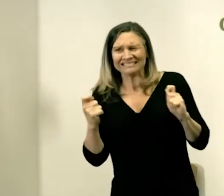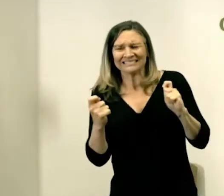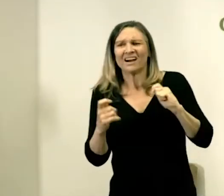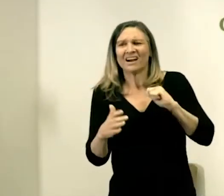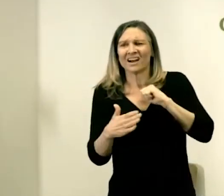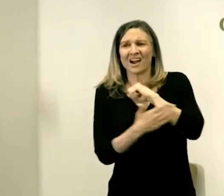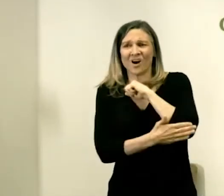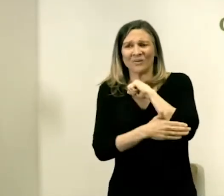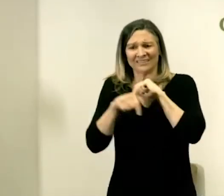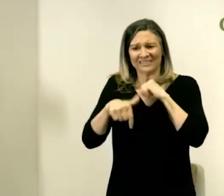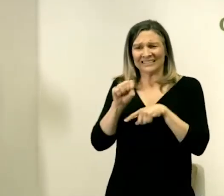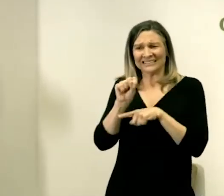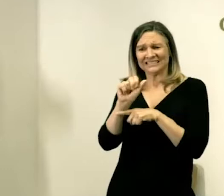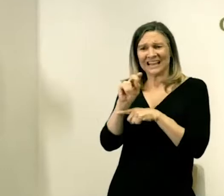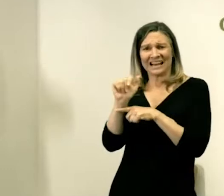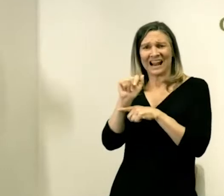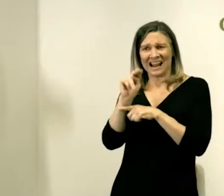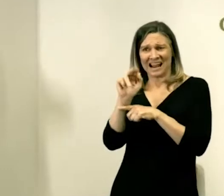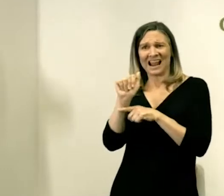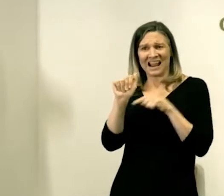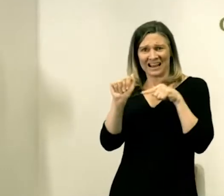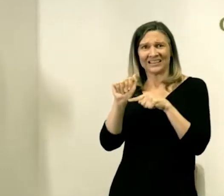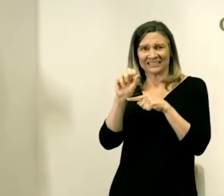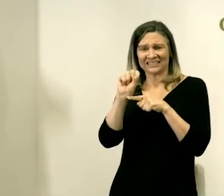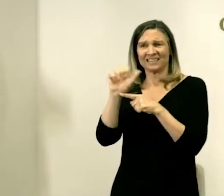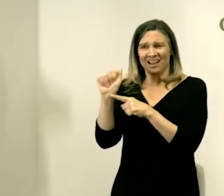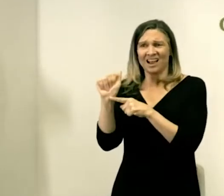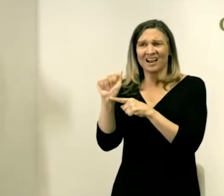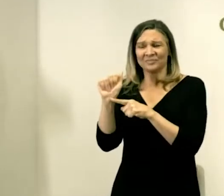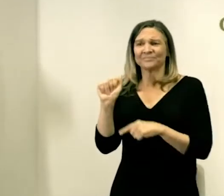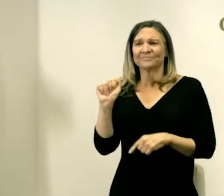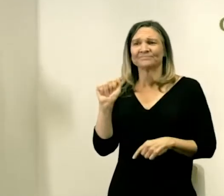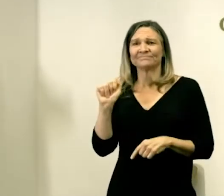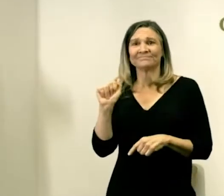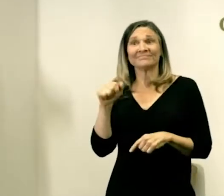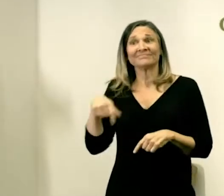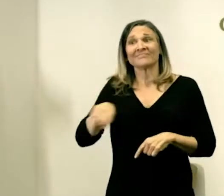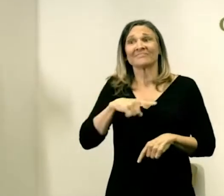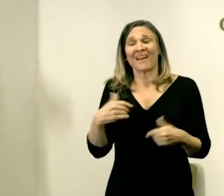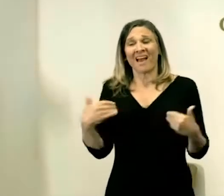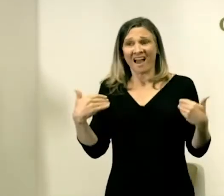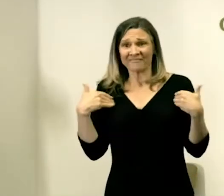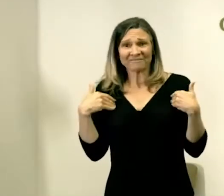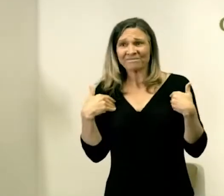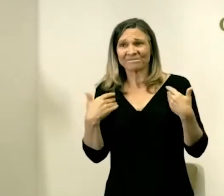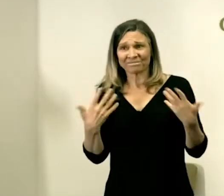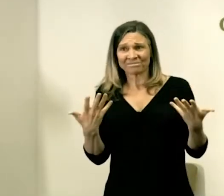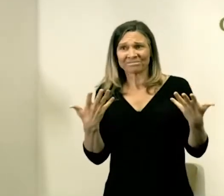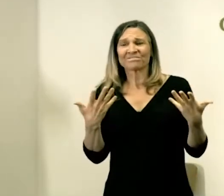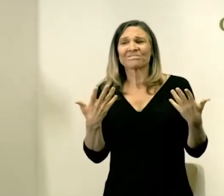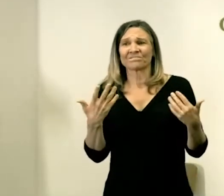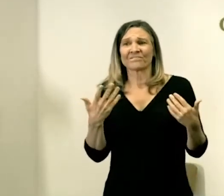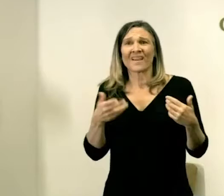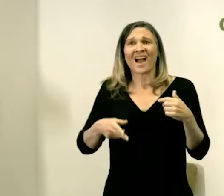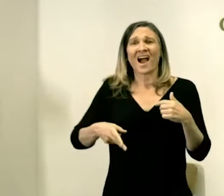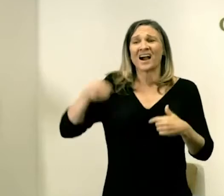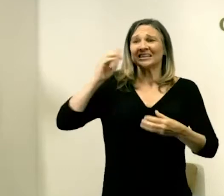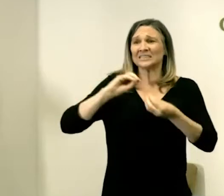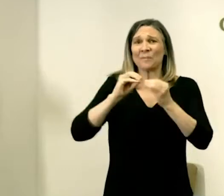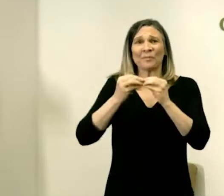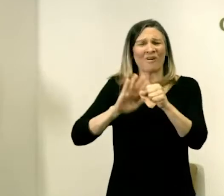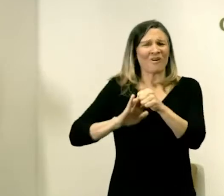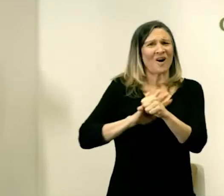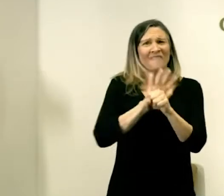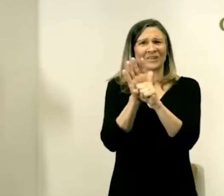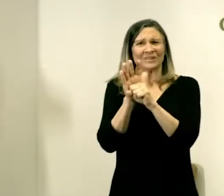as Mr. De La Rocha was saying, we have some of the highest indexes, not only of COVID, but also folks